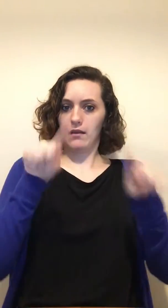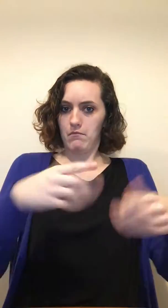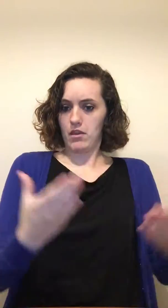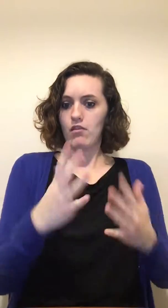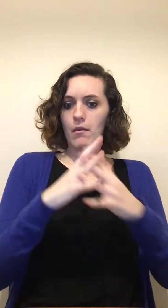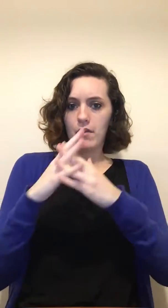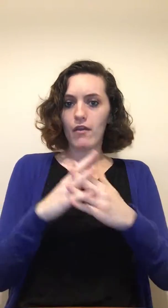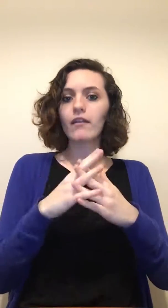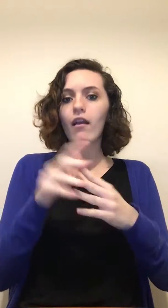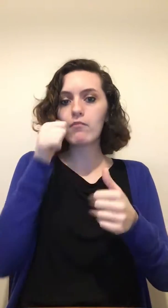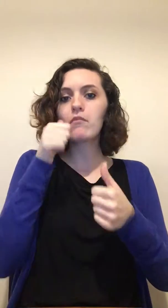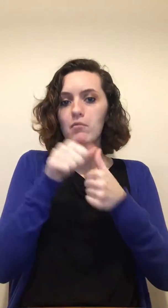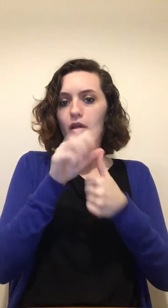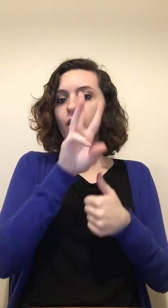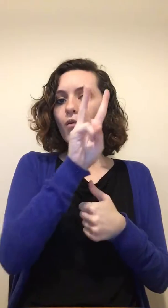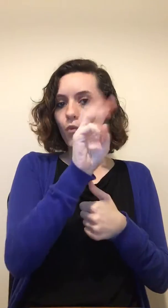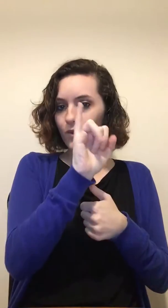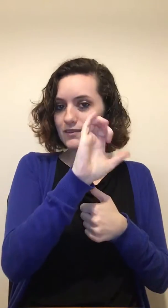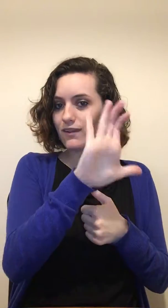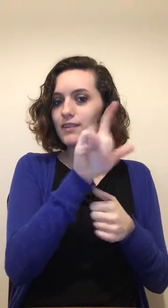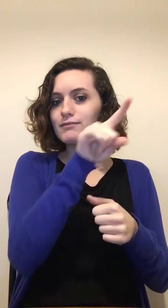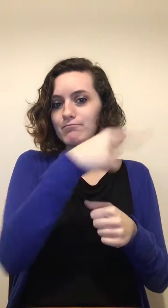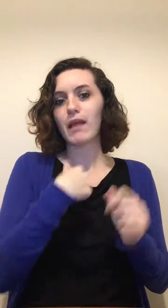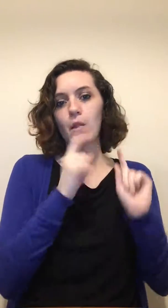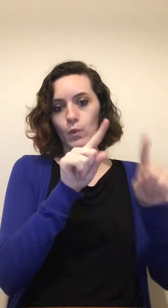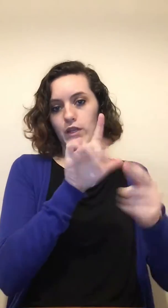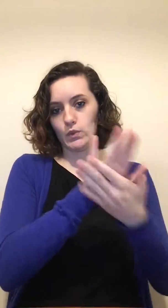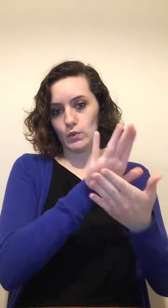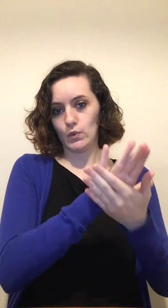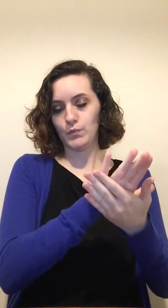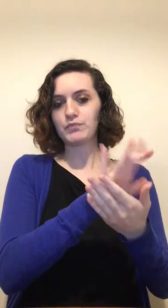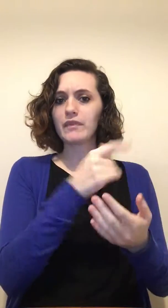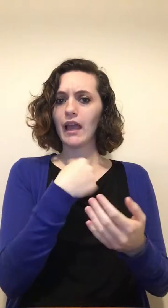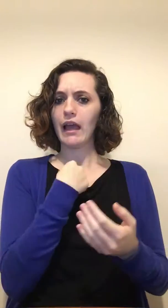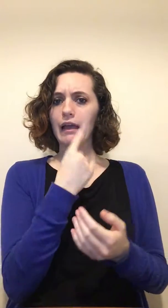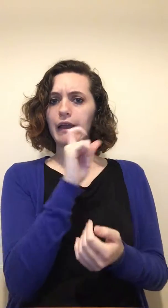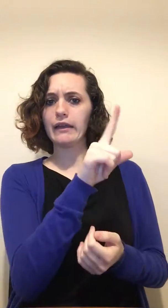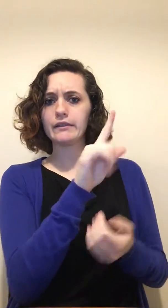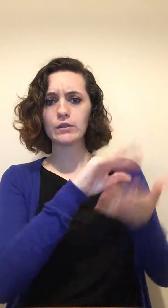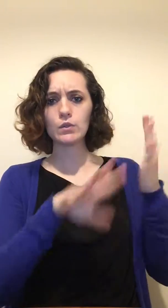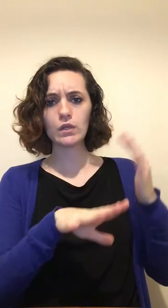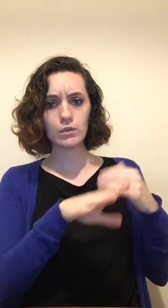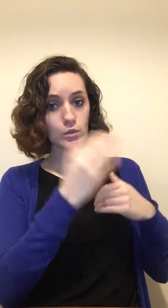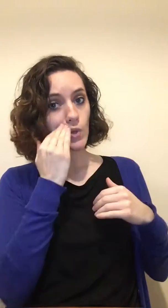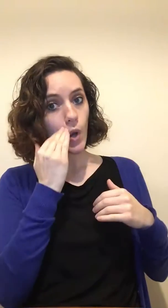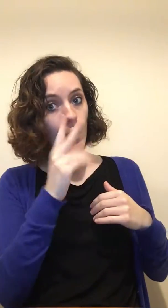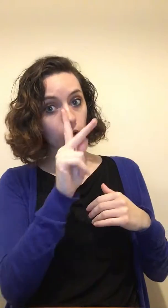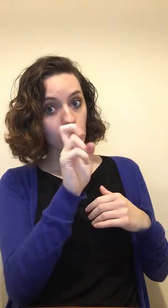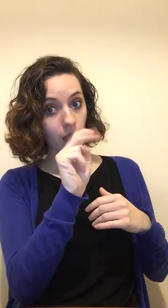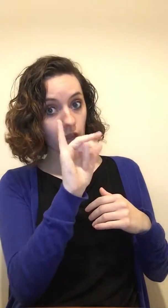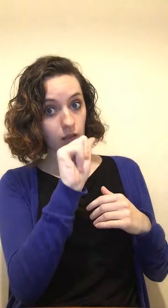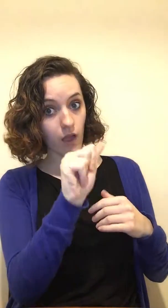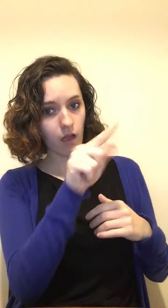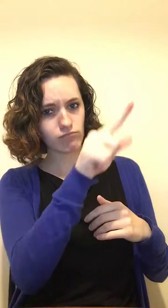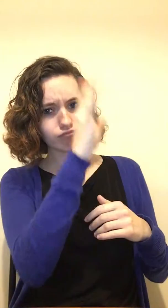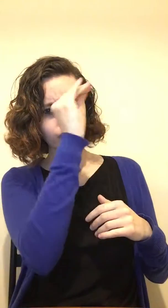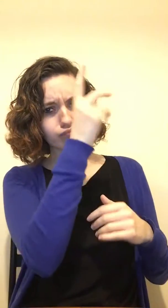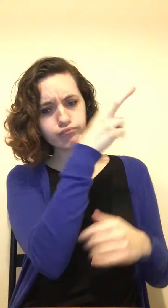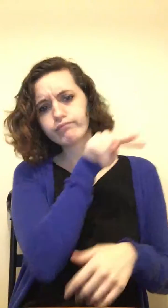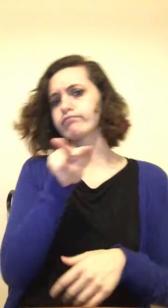in Wisconsin. And I remember saying to a student there, "Do you know Kenya?" The guy looks at me and says, "Is that a new kind of